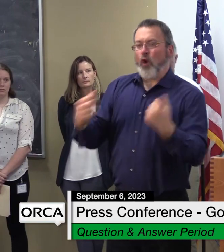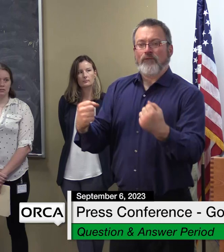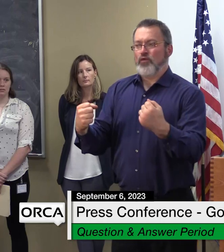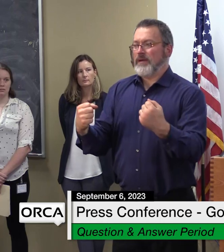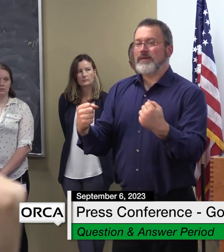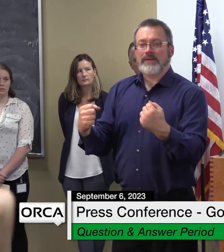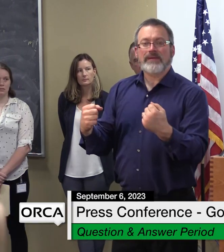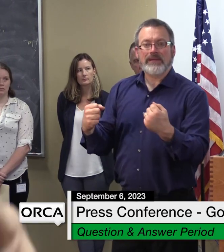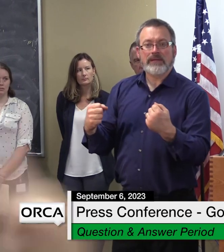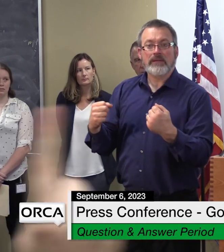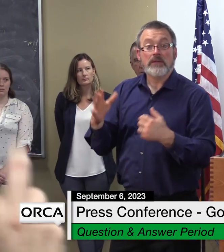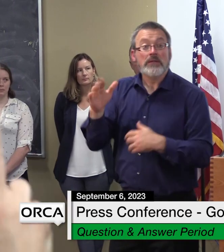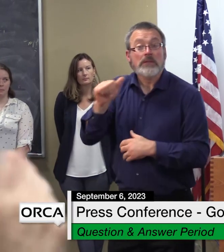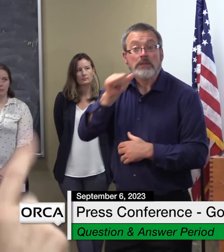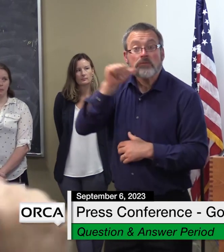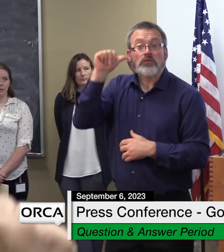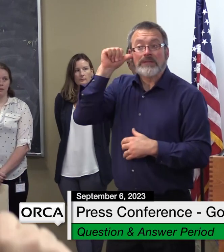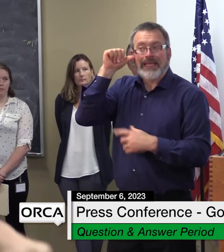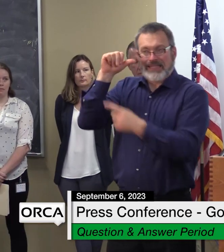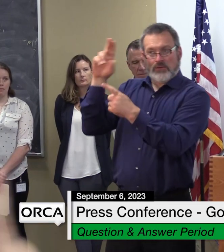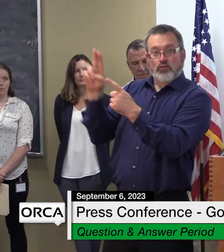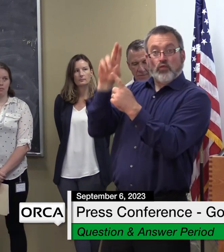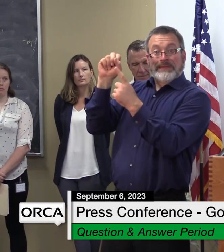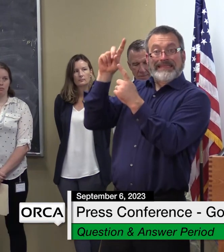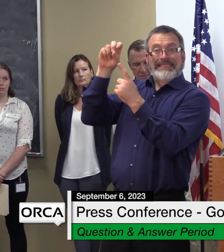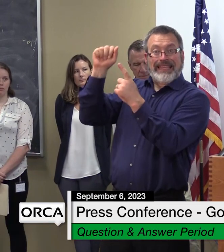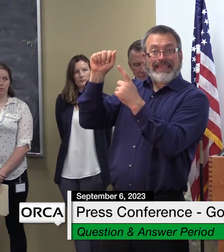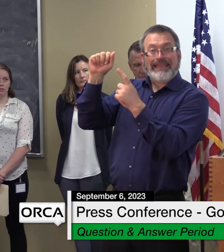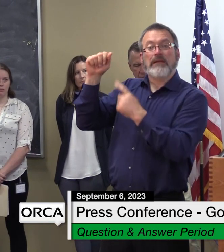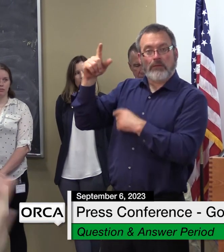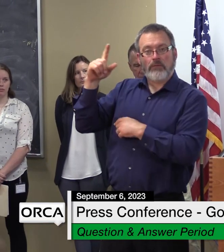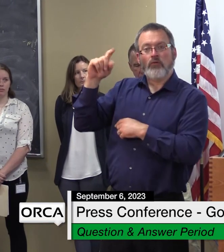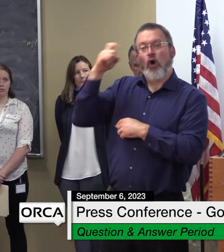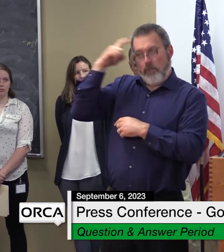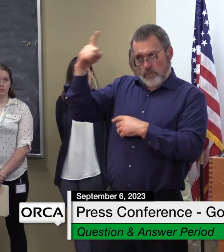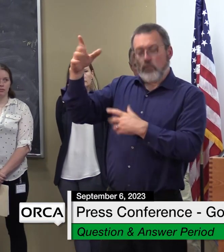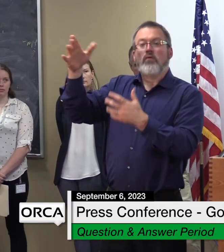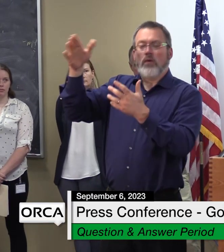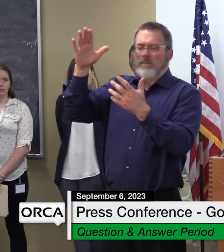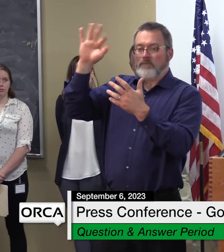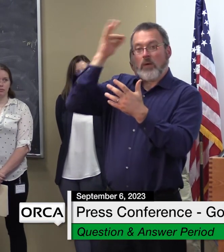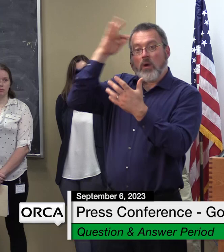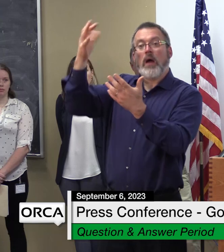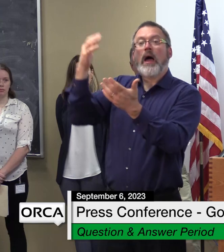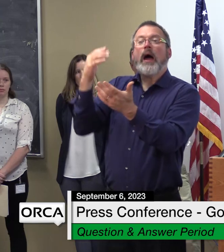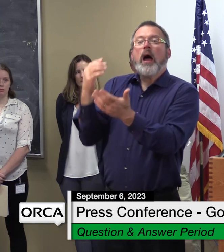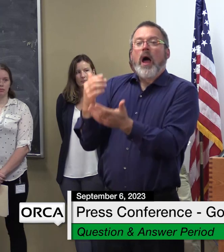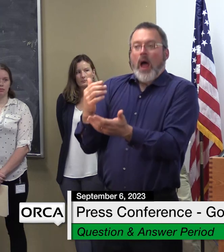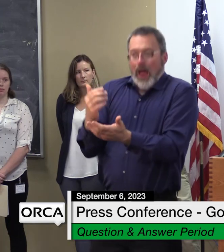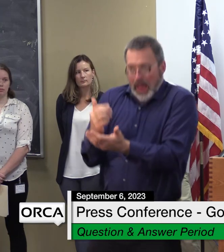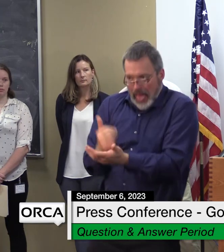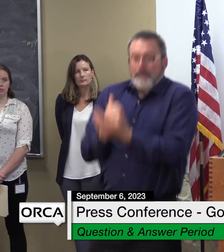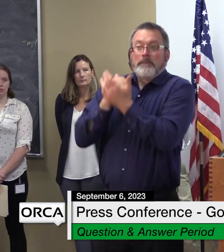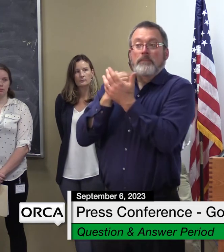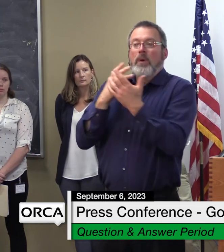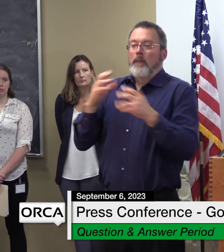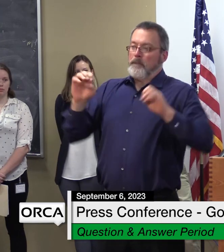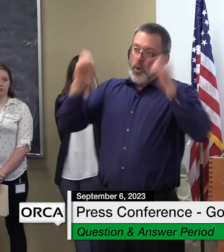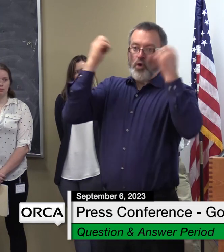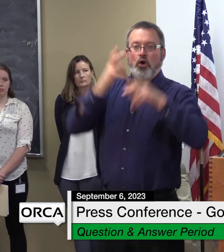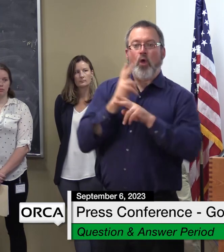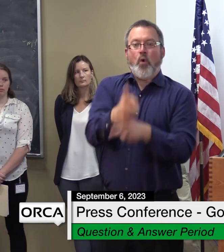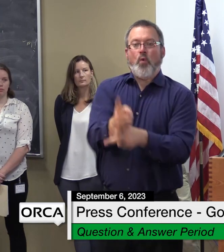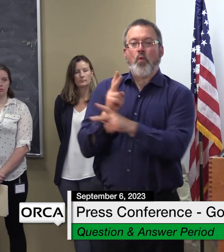declaration yesterday by USDA allows our farmers to access emergency loans at some pretty good